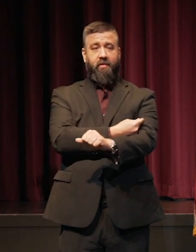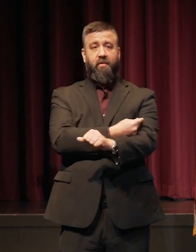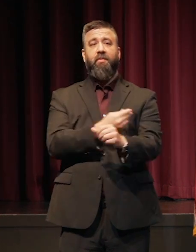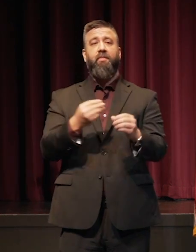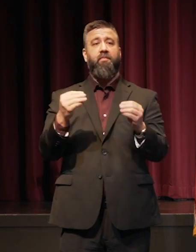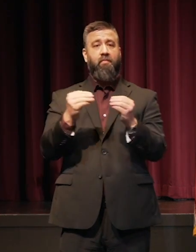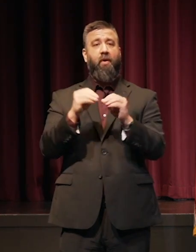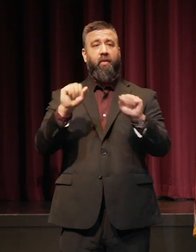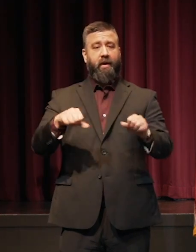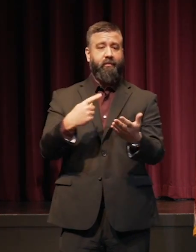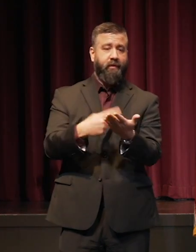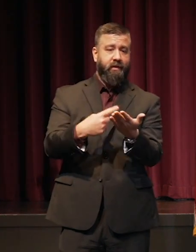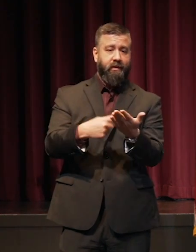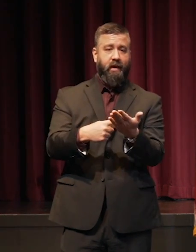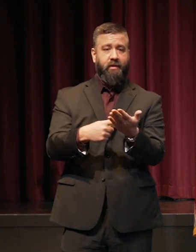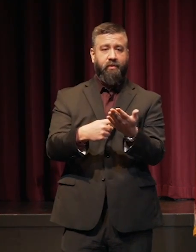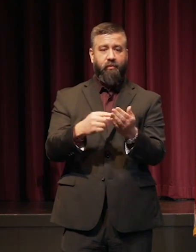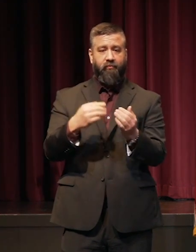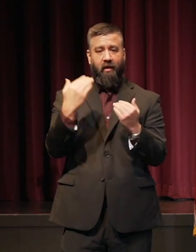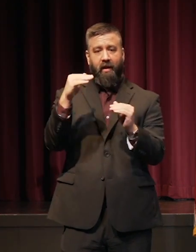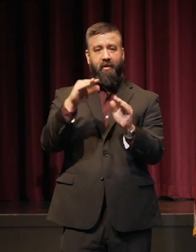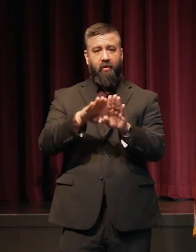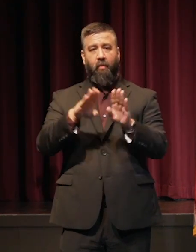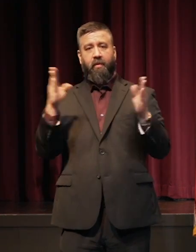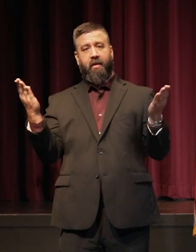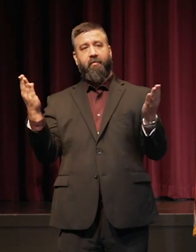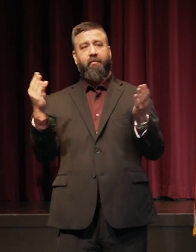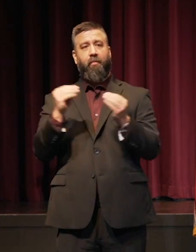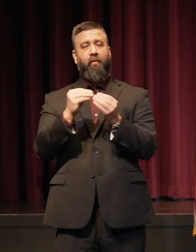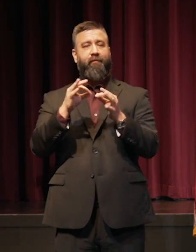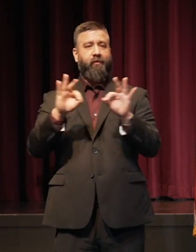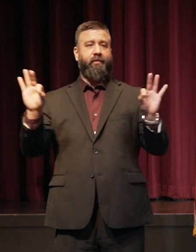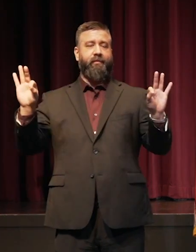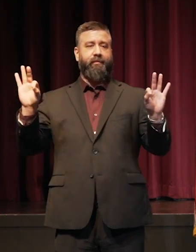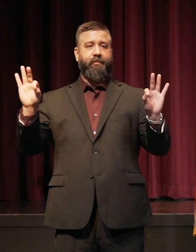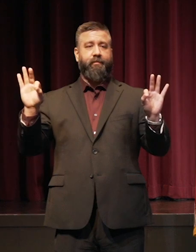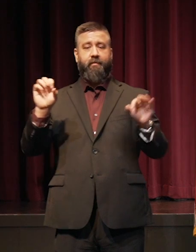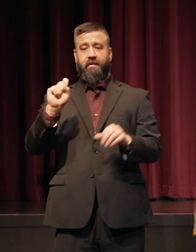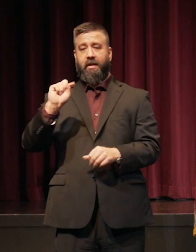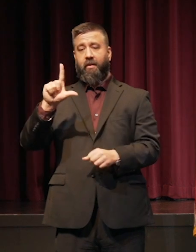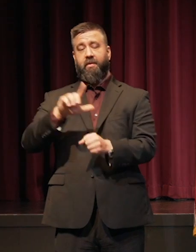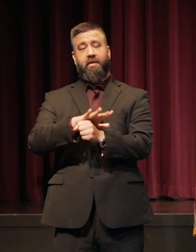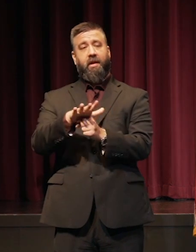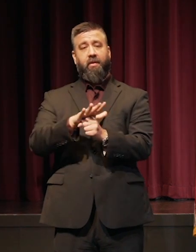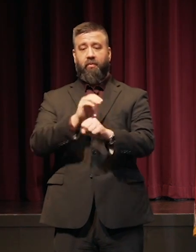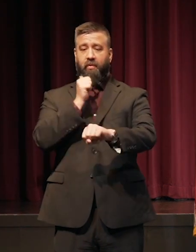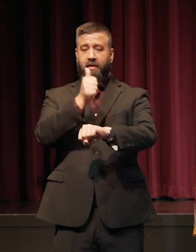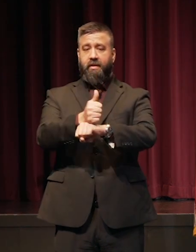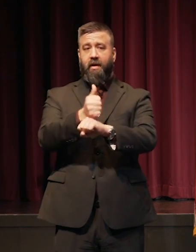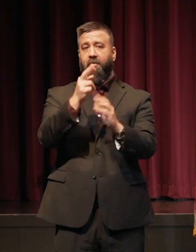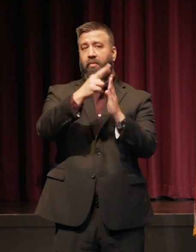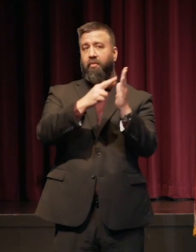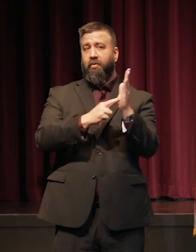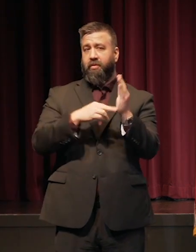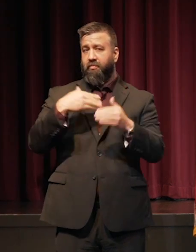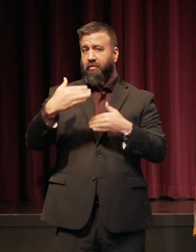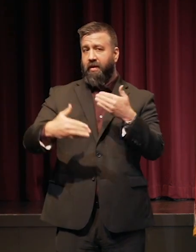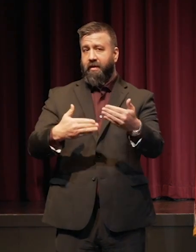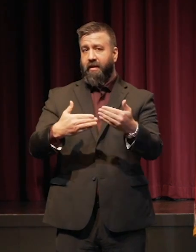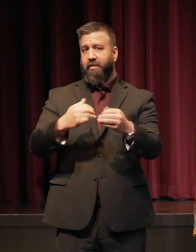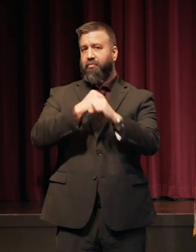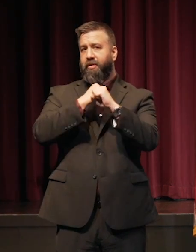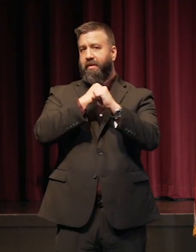have conversations about moving about more freely in our community. In St. Louis County, we put in place protocols to keep everyone